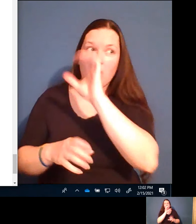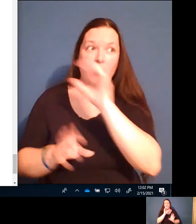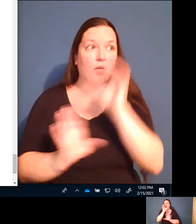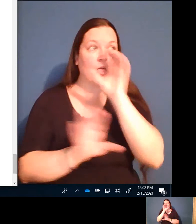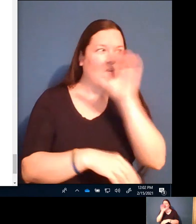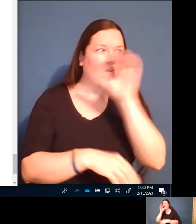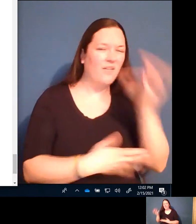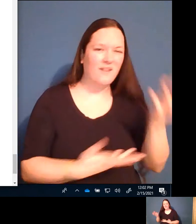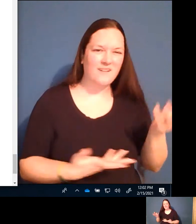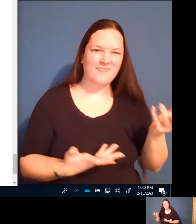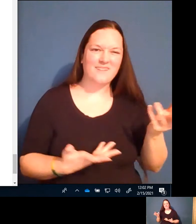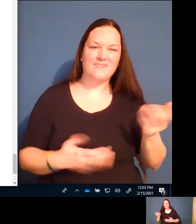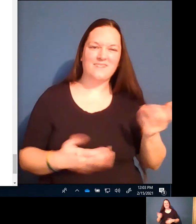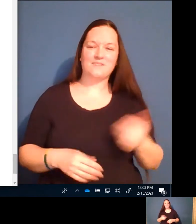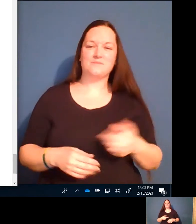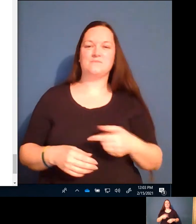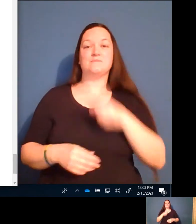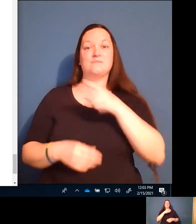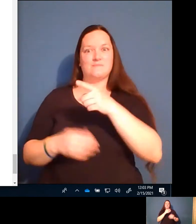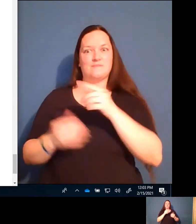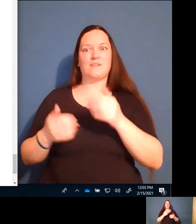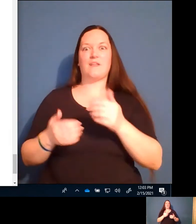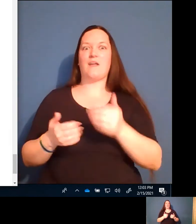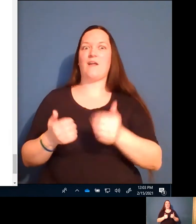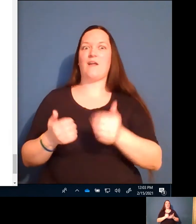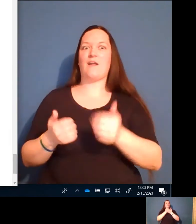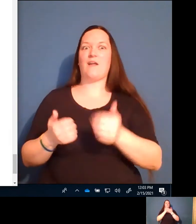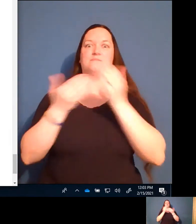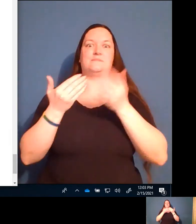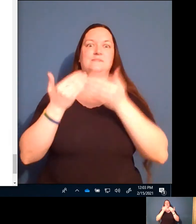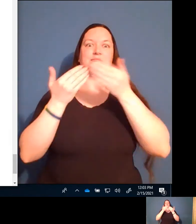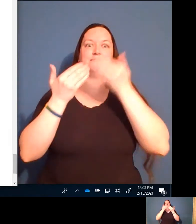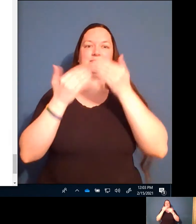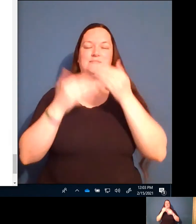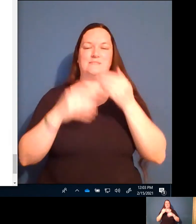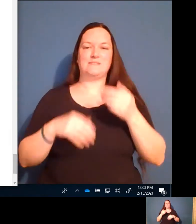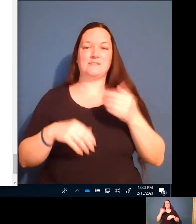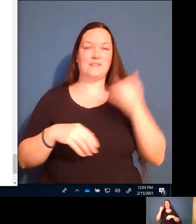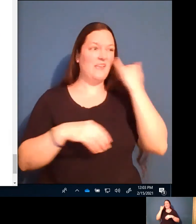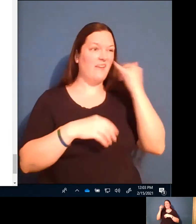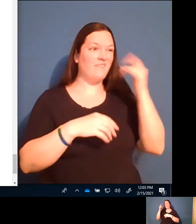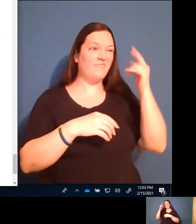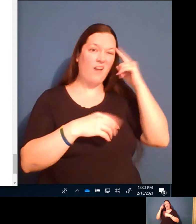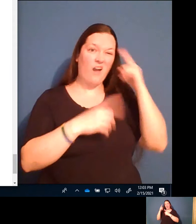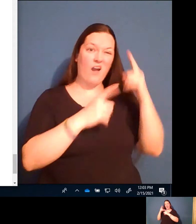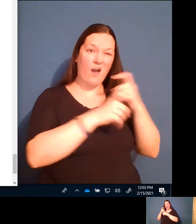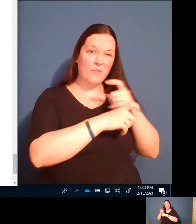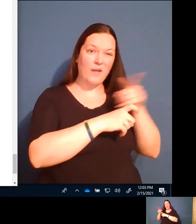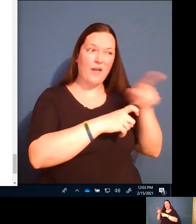objects and how they work together can make even the most complicated tasks fairly user-friendly.